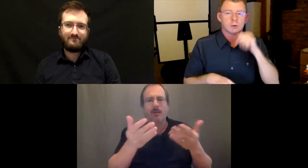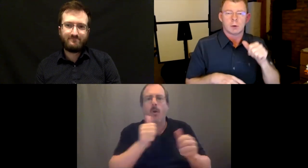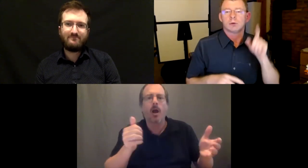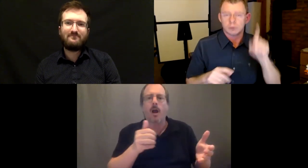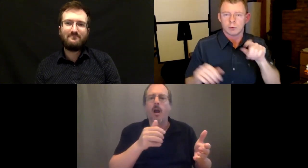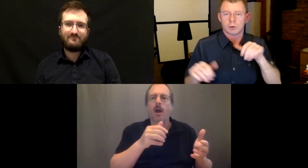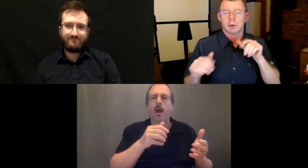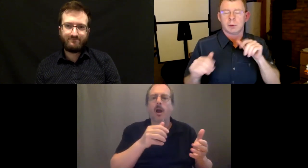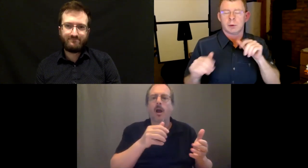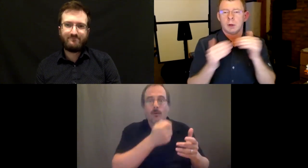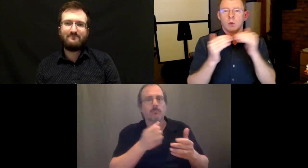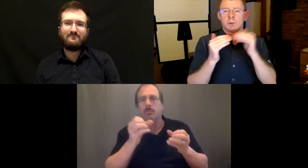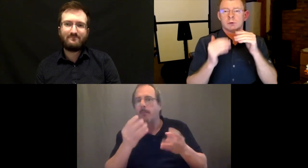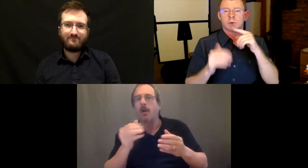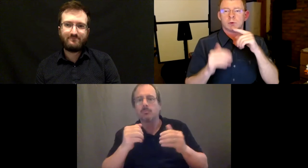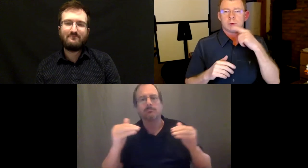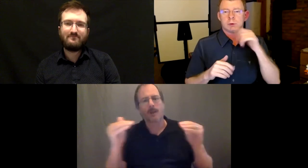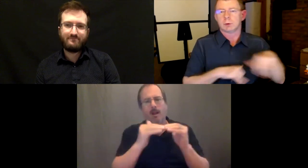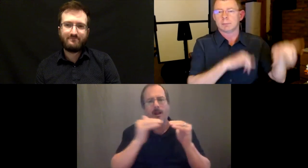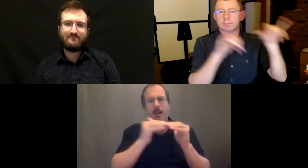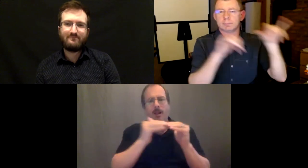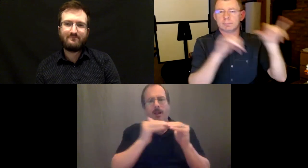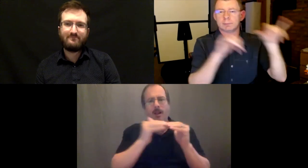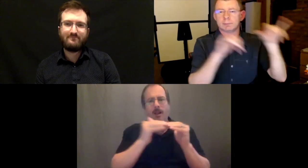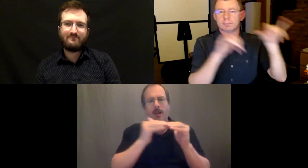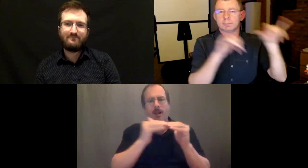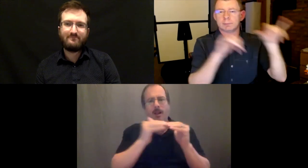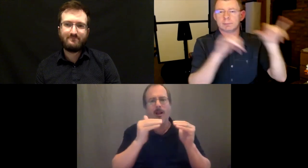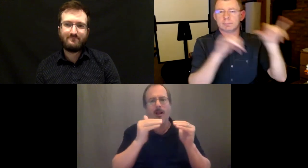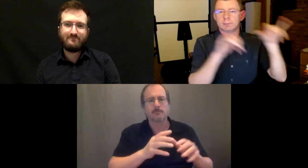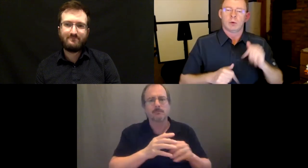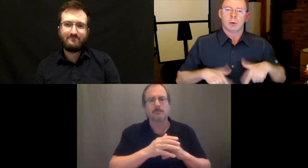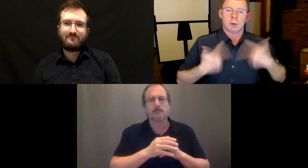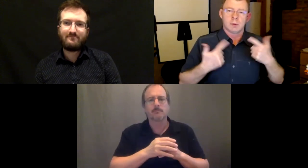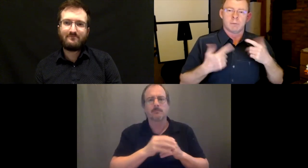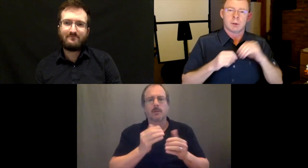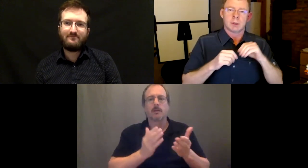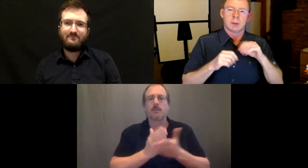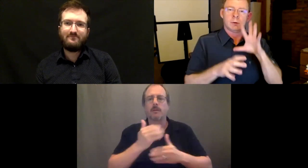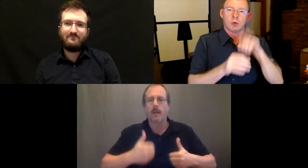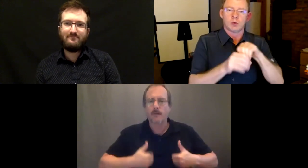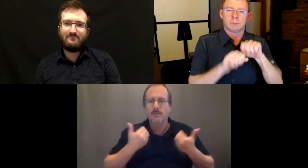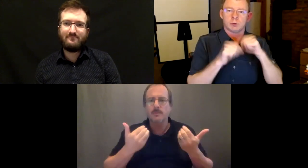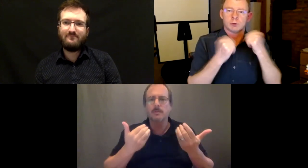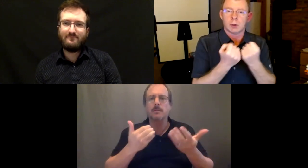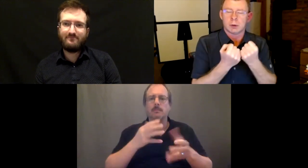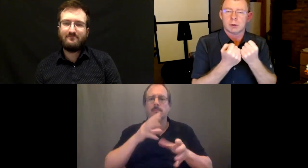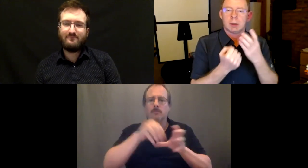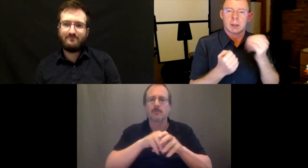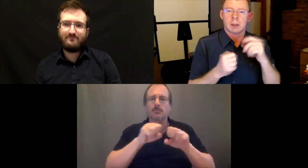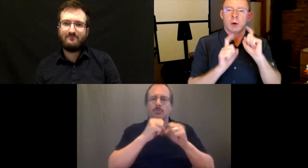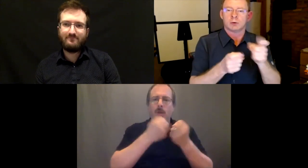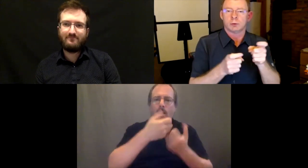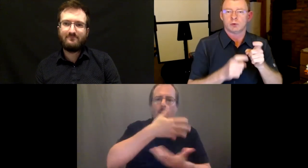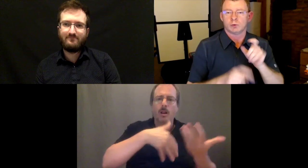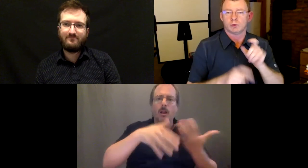employment. It doesn't matter who you are or where you live. It needs to be that equity to the hearing population as well, so that they